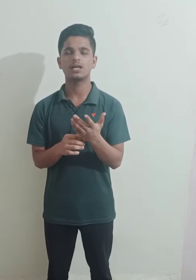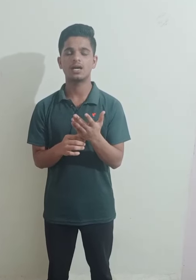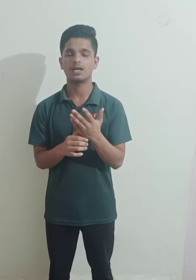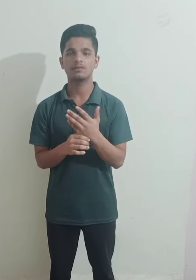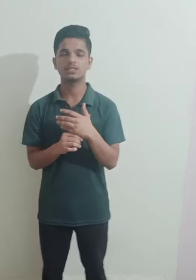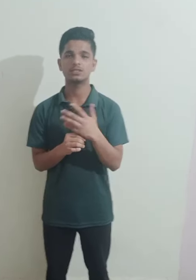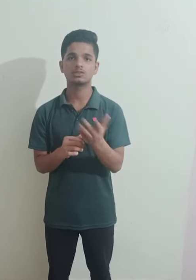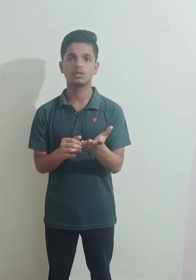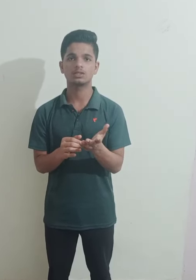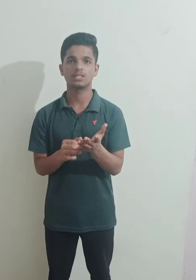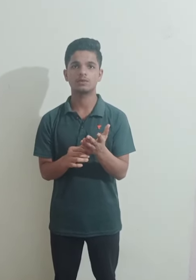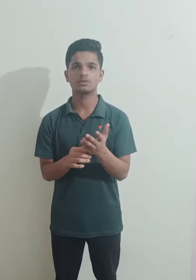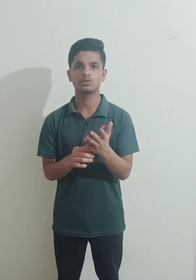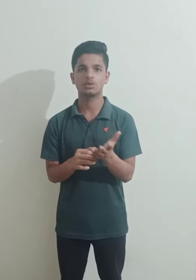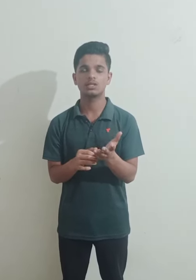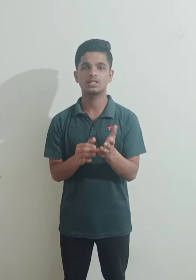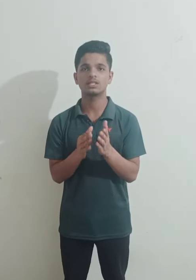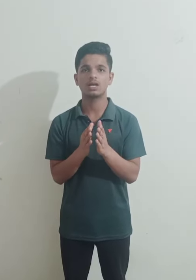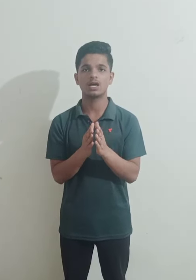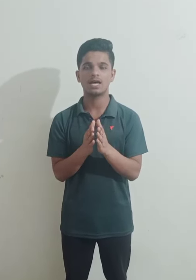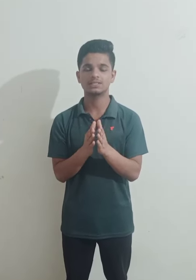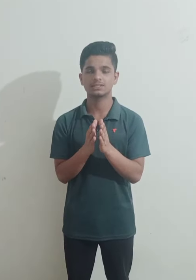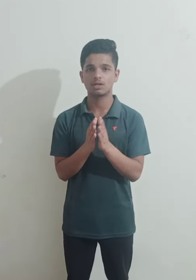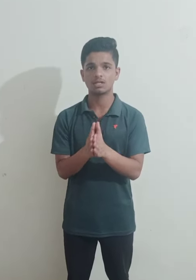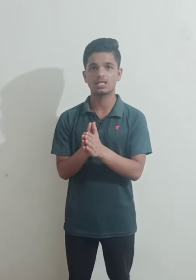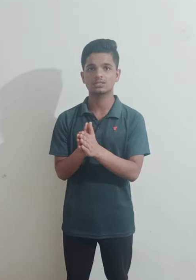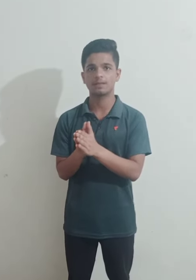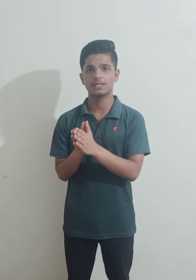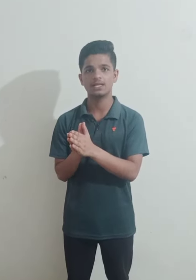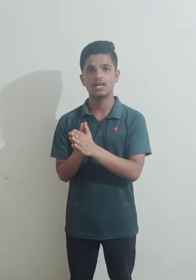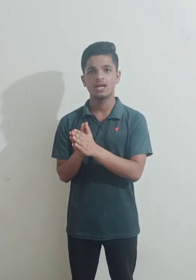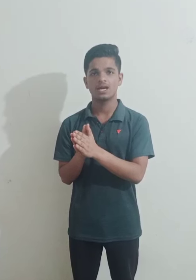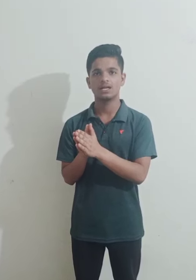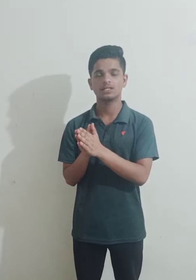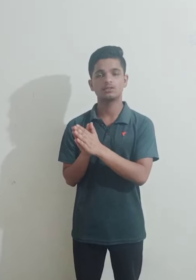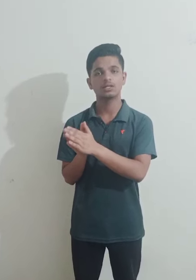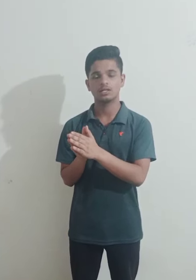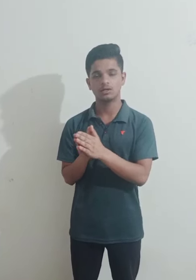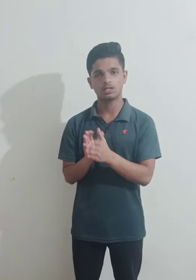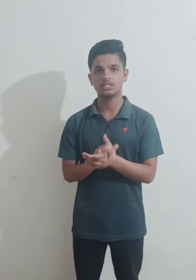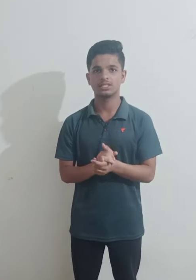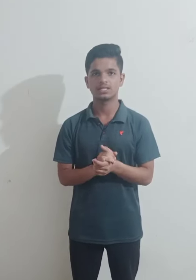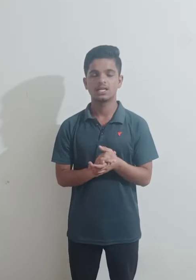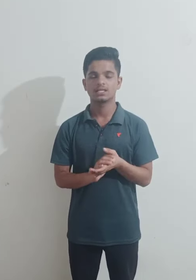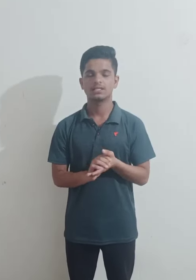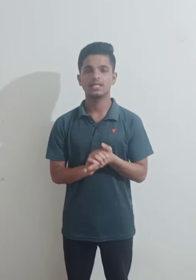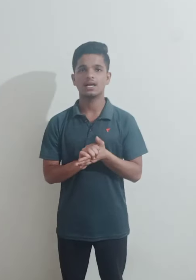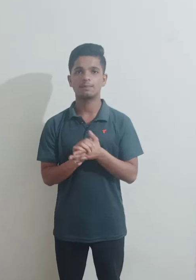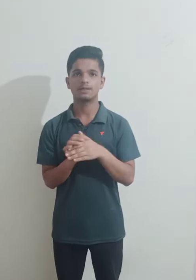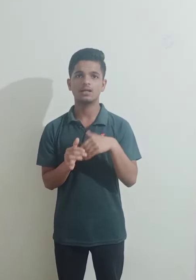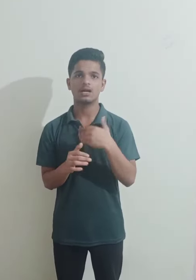is stored in the as dot class file in the on the disk. Then